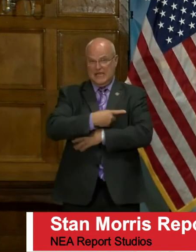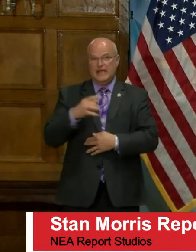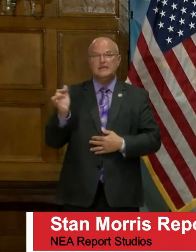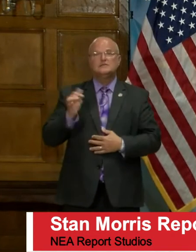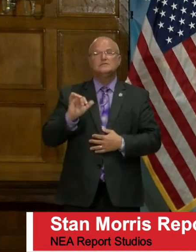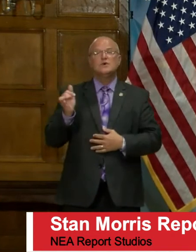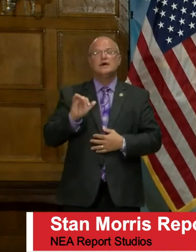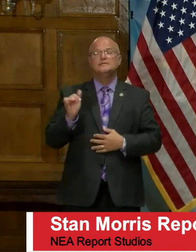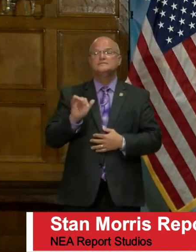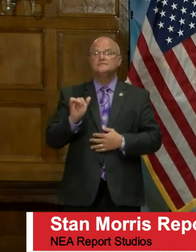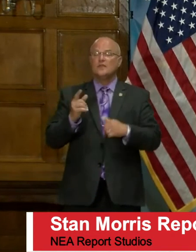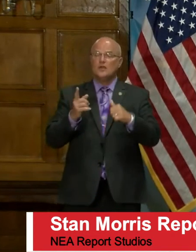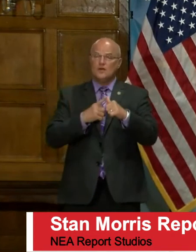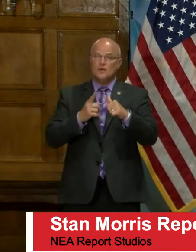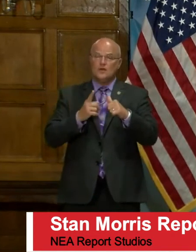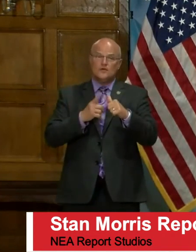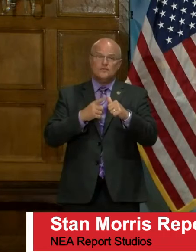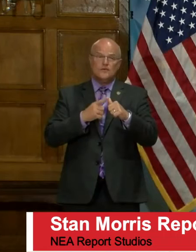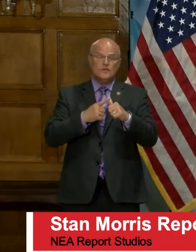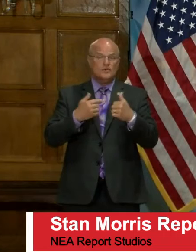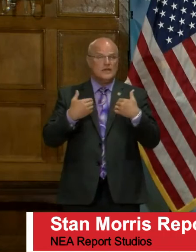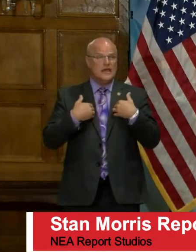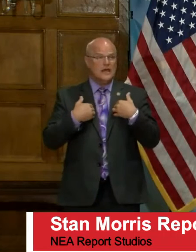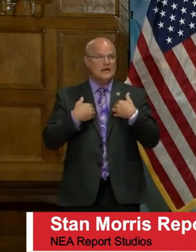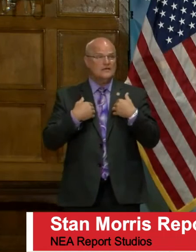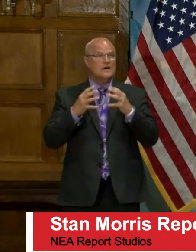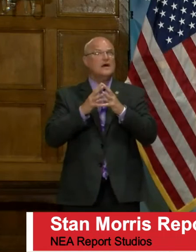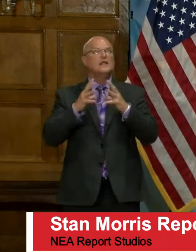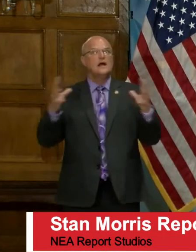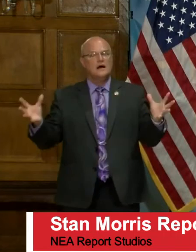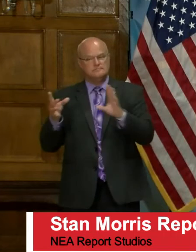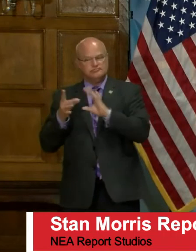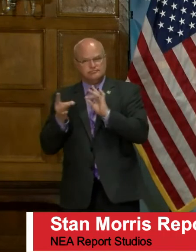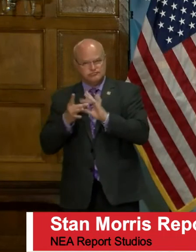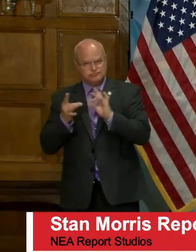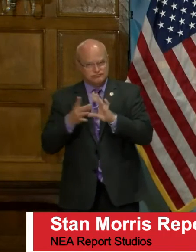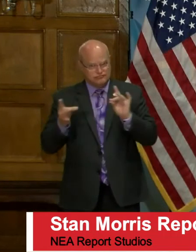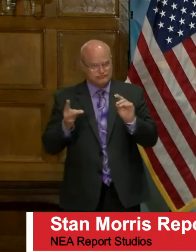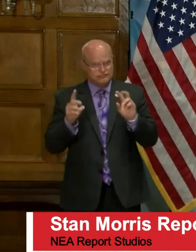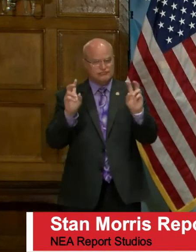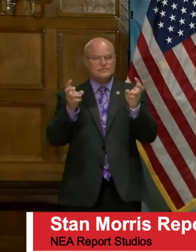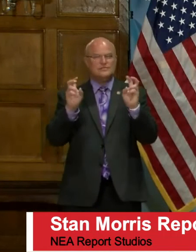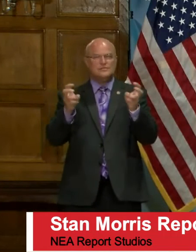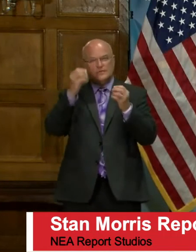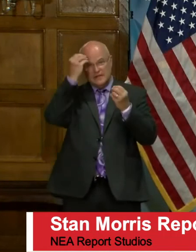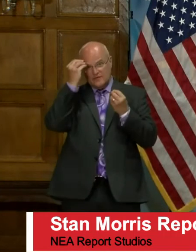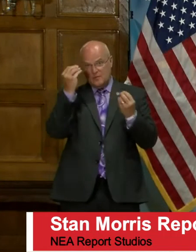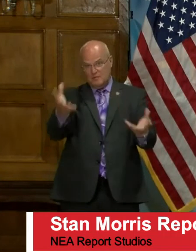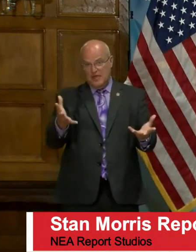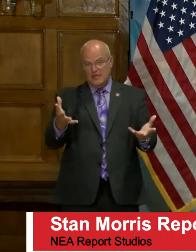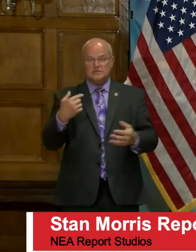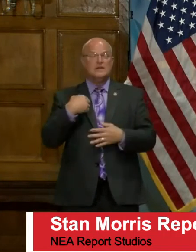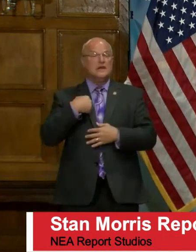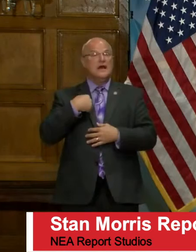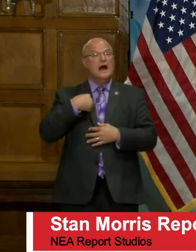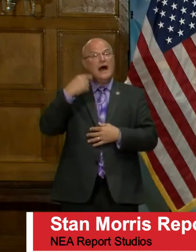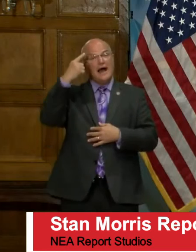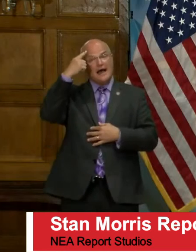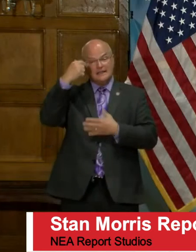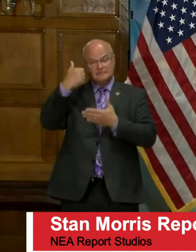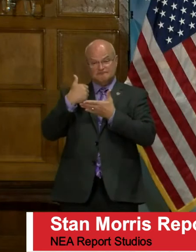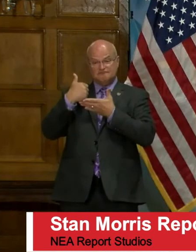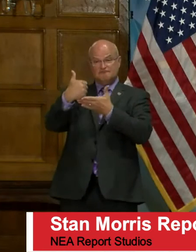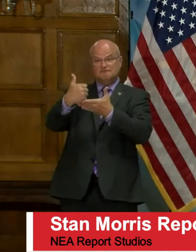well. First, we have a lot to cover just in terms of information that I think is